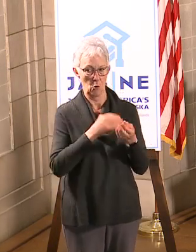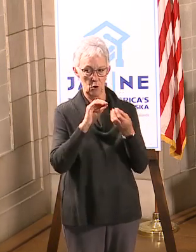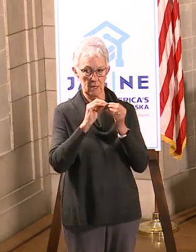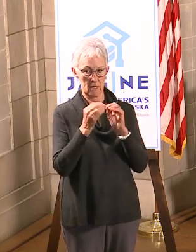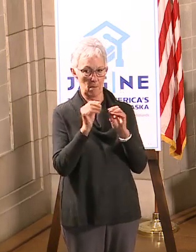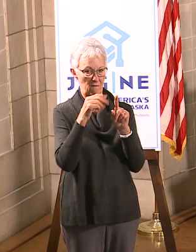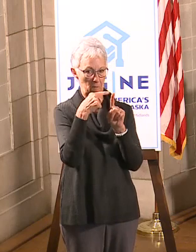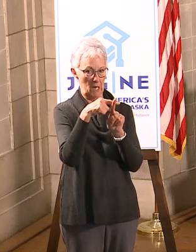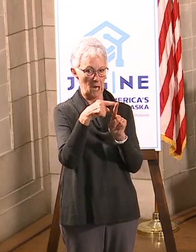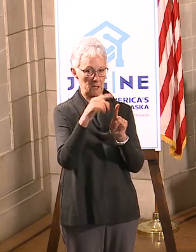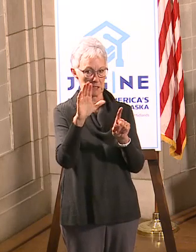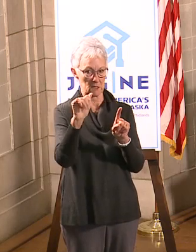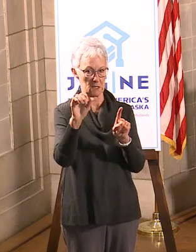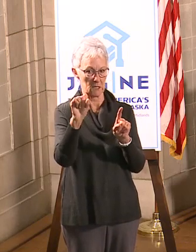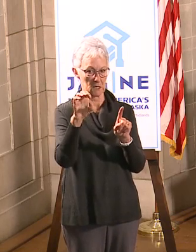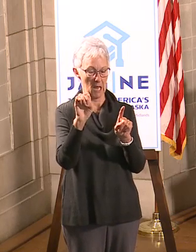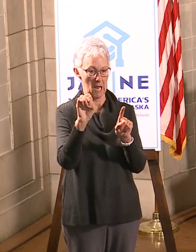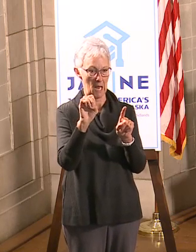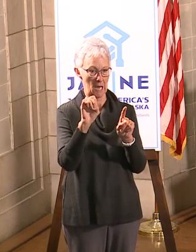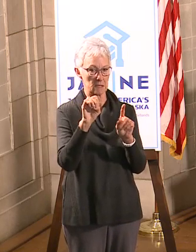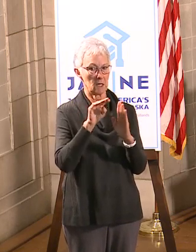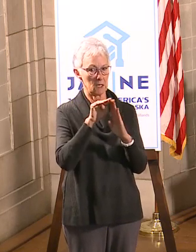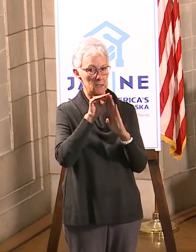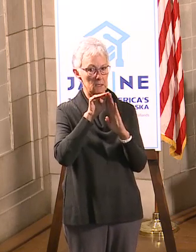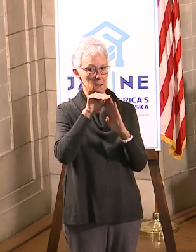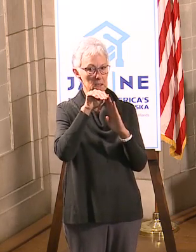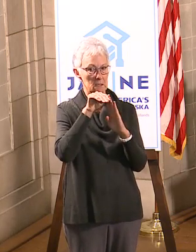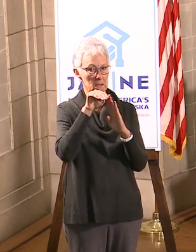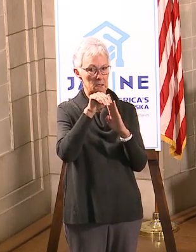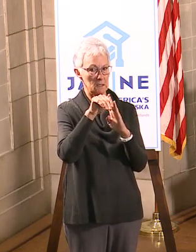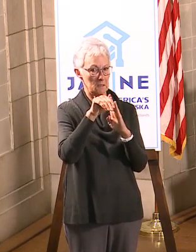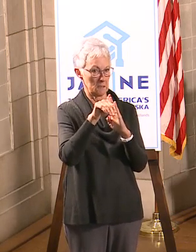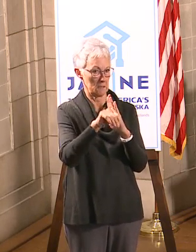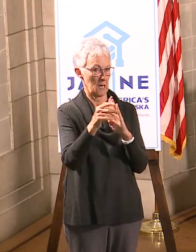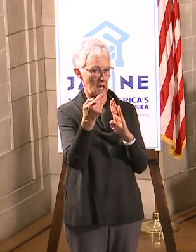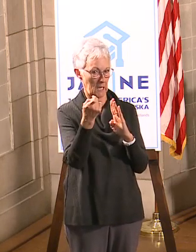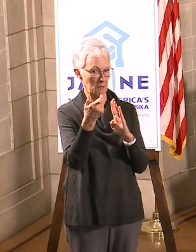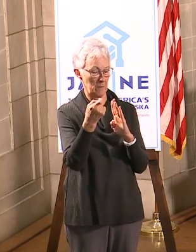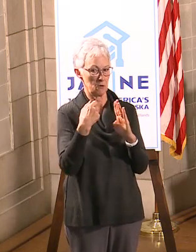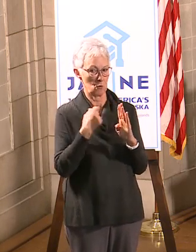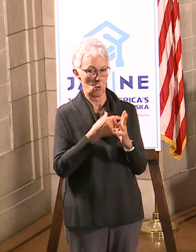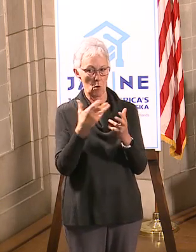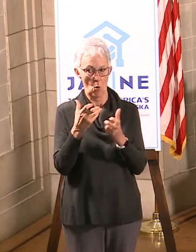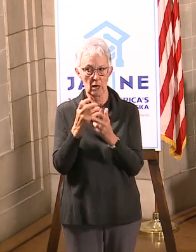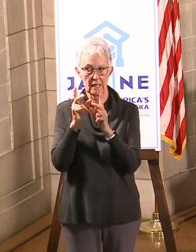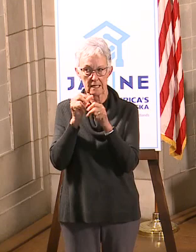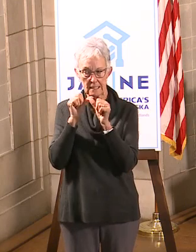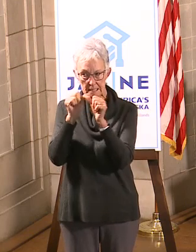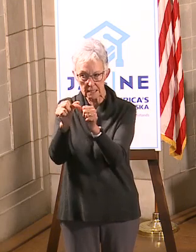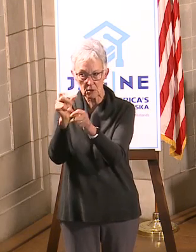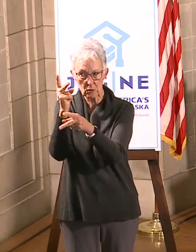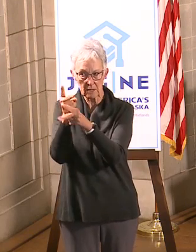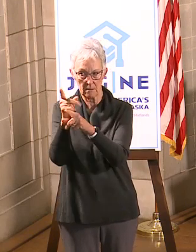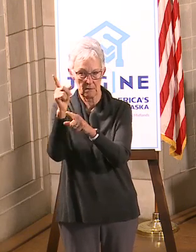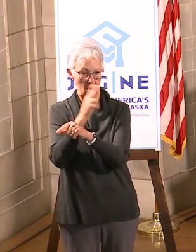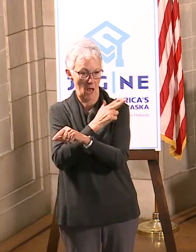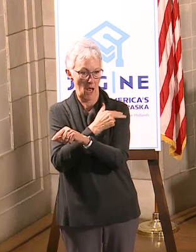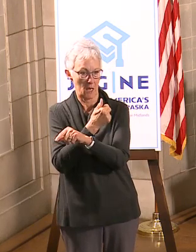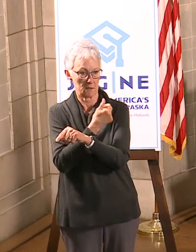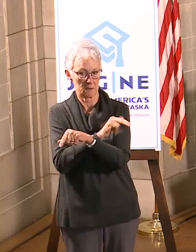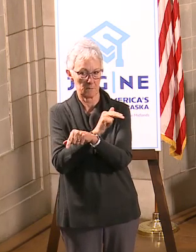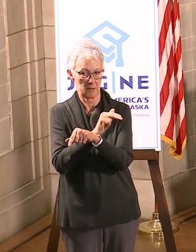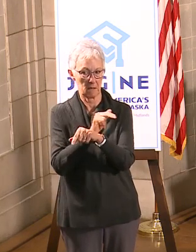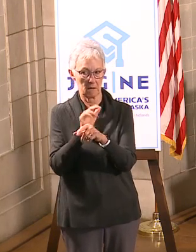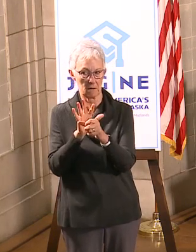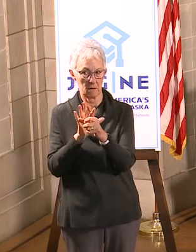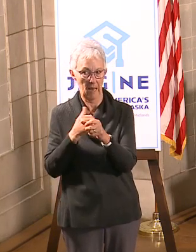week. So we want to continue to preserve our hospital capacity while we're slowing things down here And that's what we're going to continue to do, and that's why we